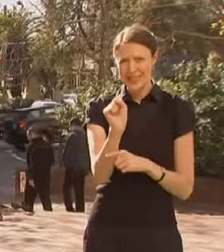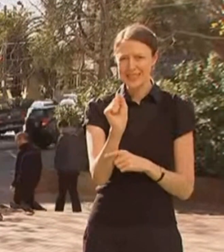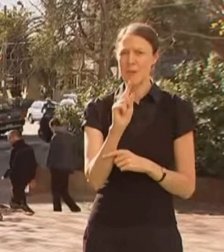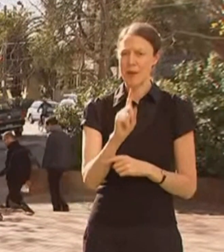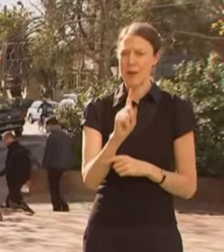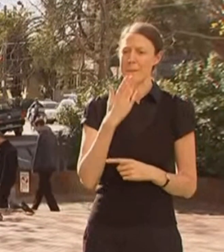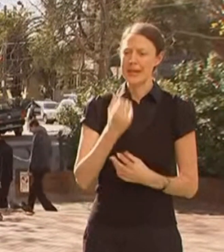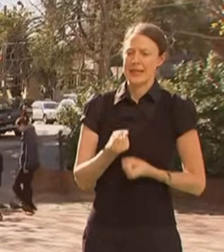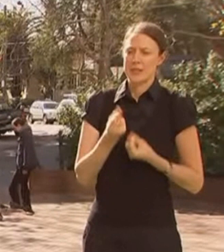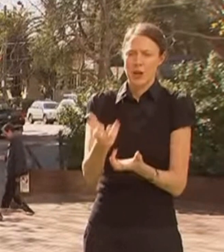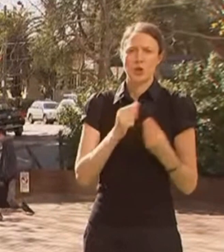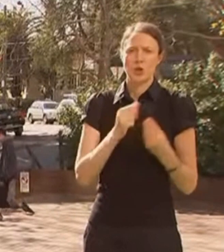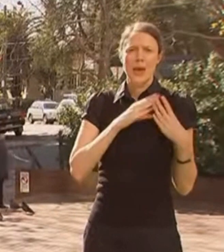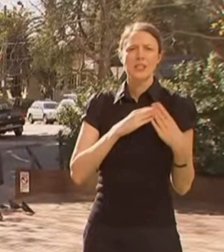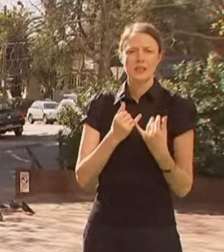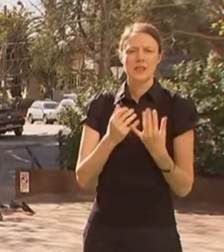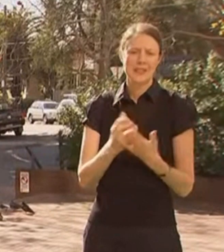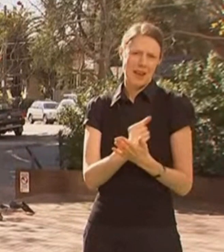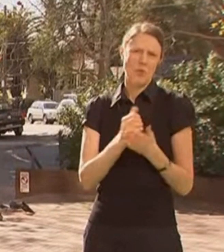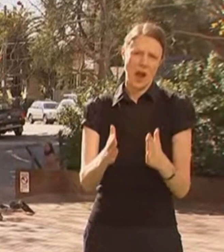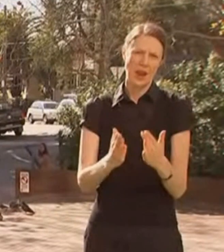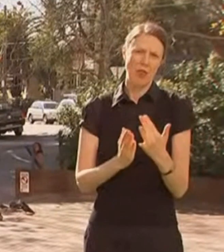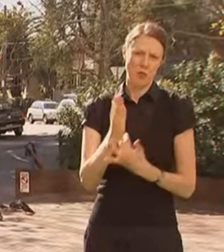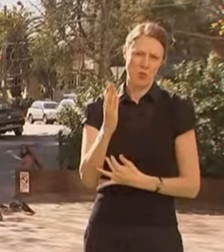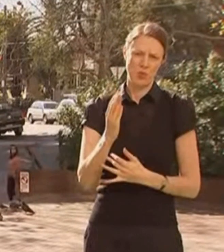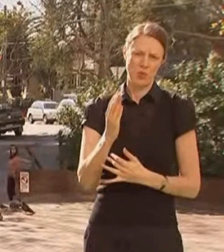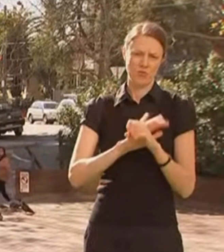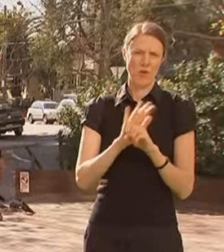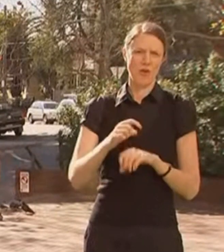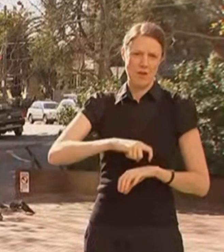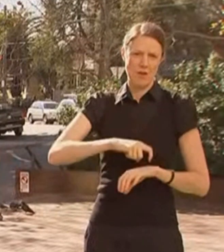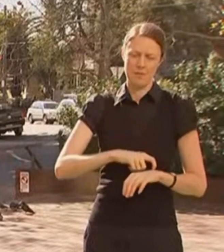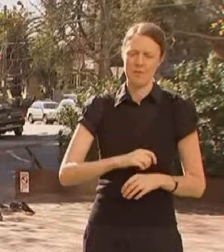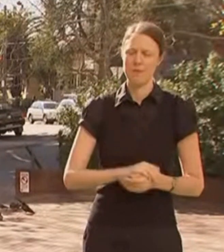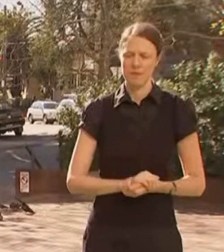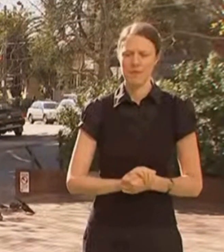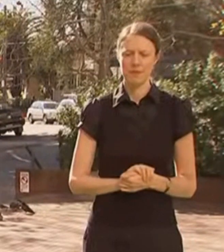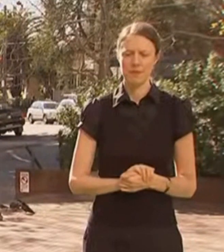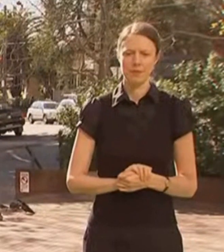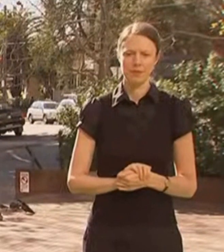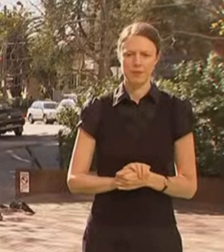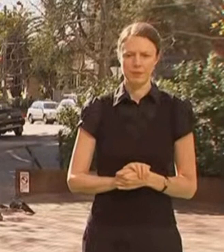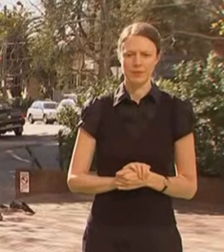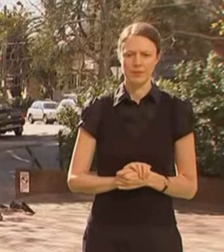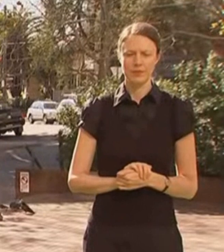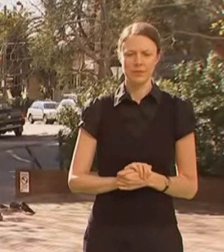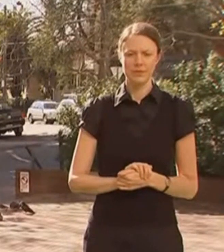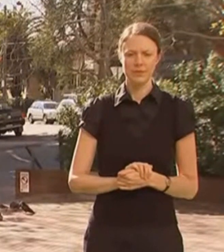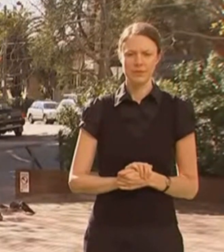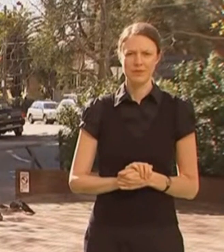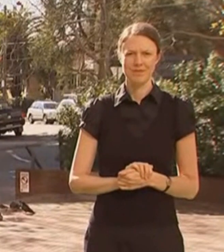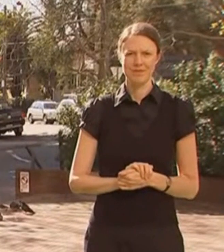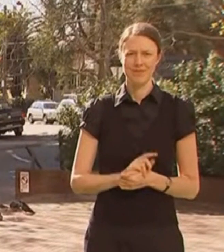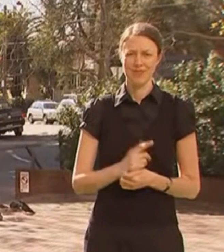issue. Please, please respect the restrictions. I don't want to deny that people feel passionately about the issues, and all of us